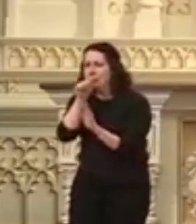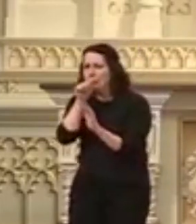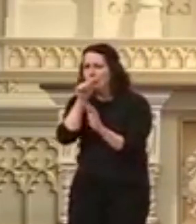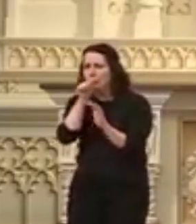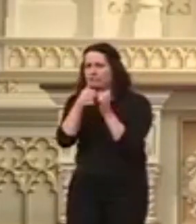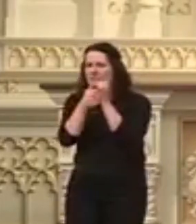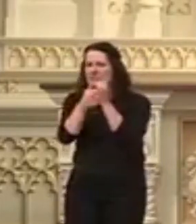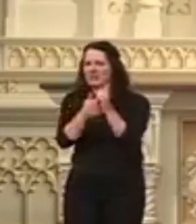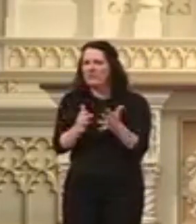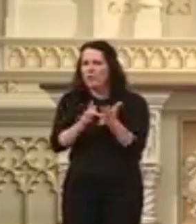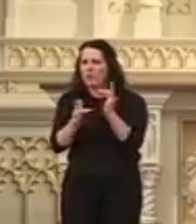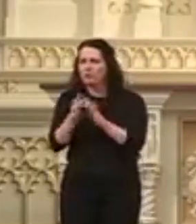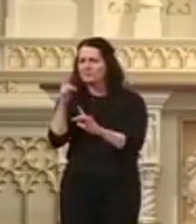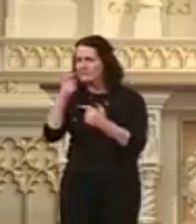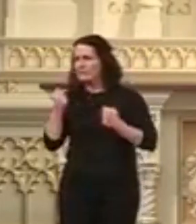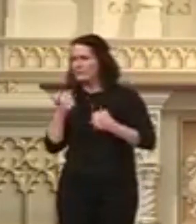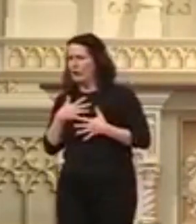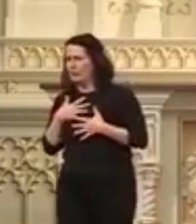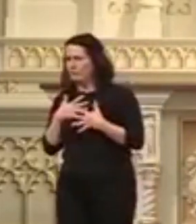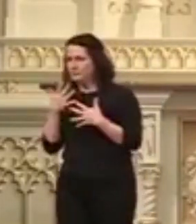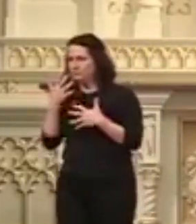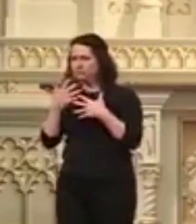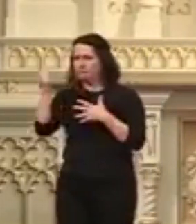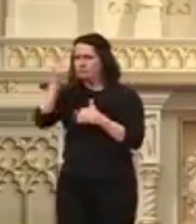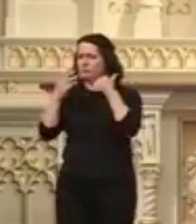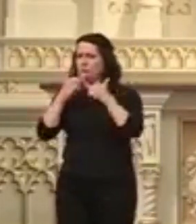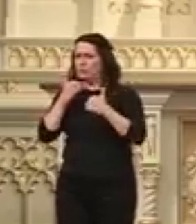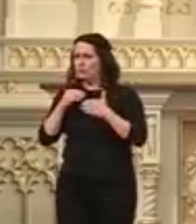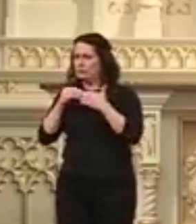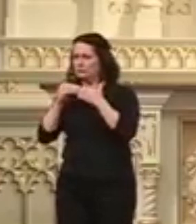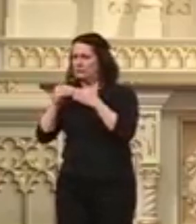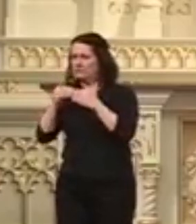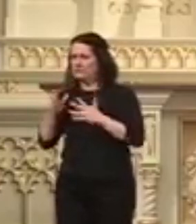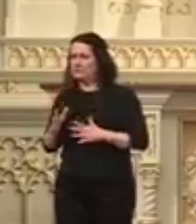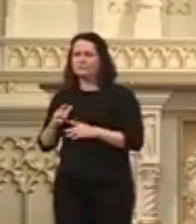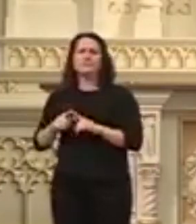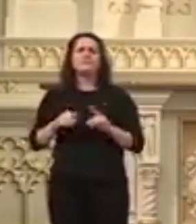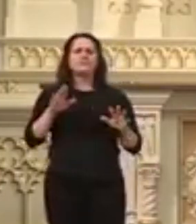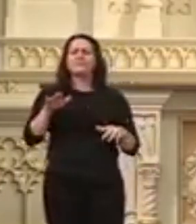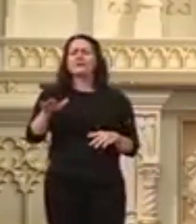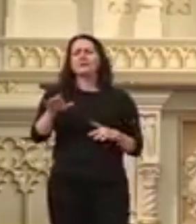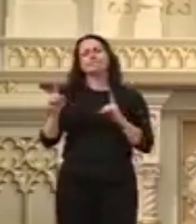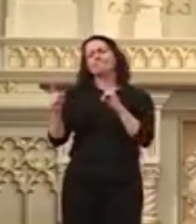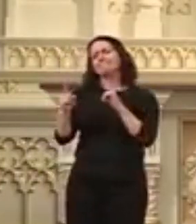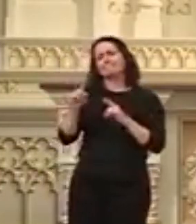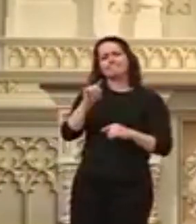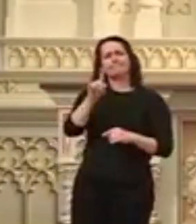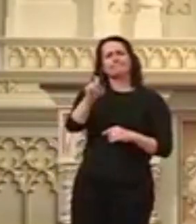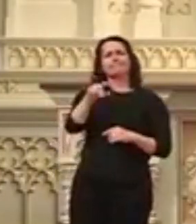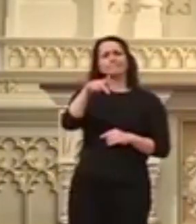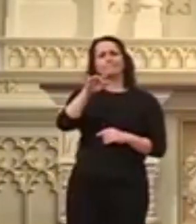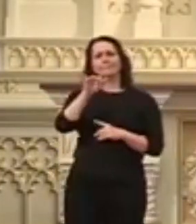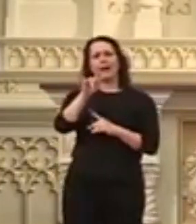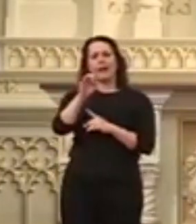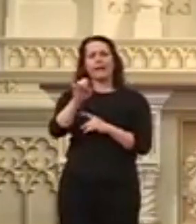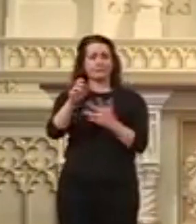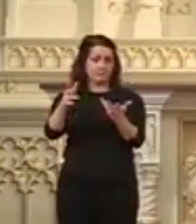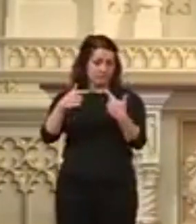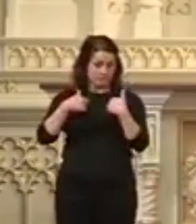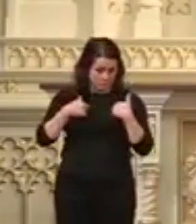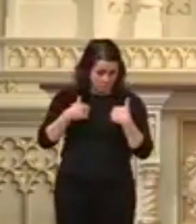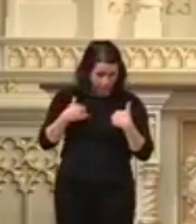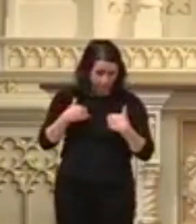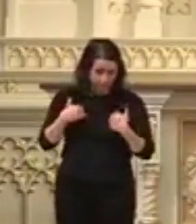Jews, asked Pilate if he could remove the body of Jesus. And Pilate permitted